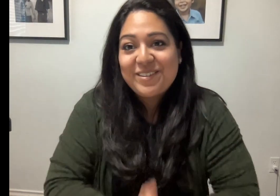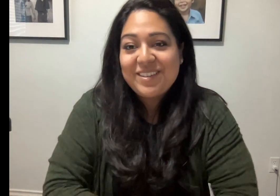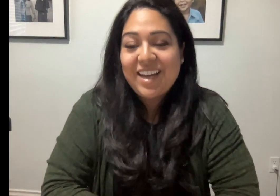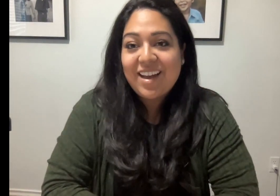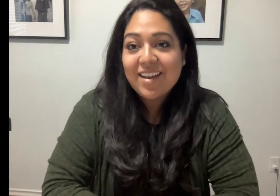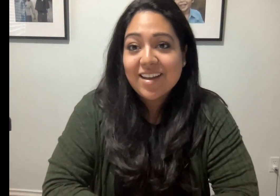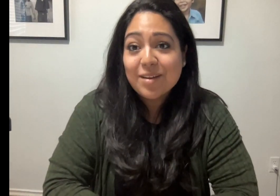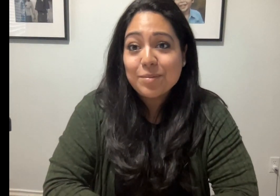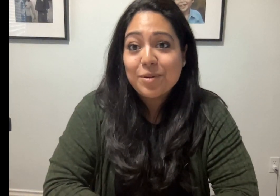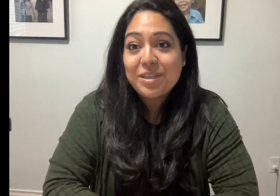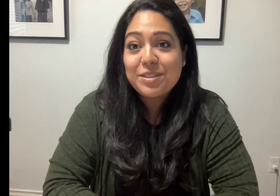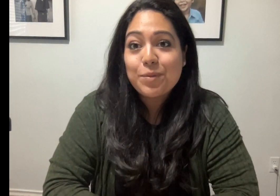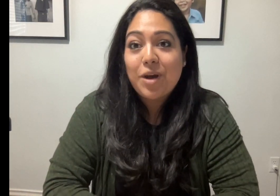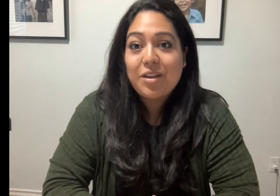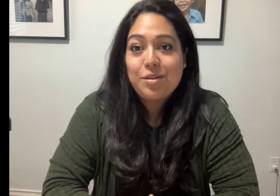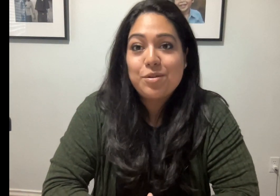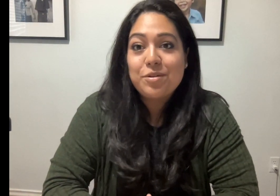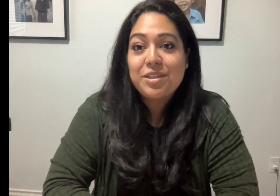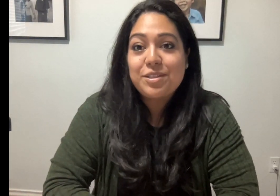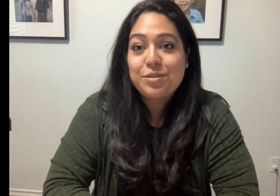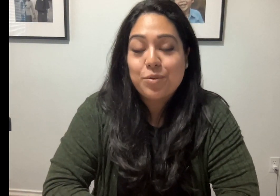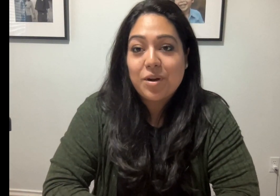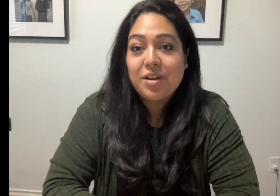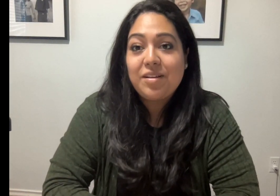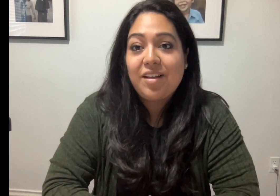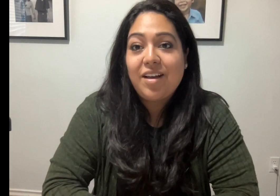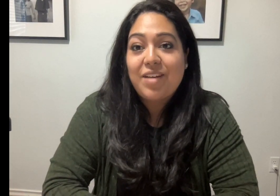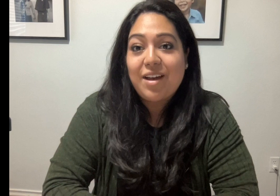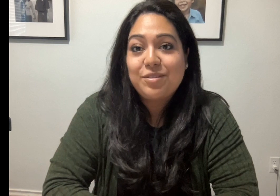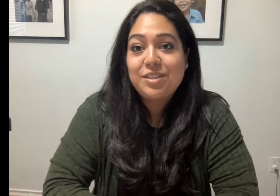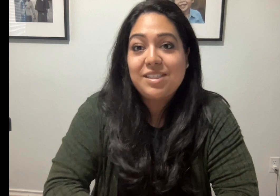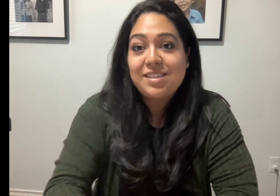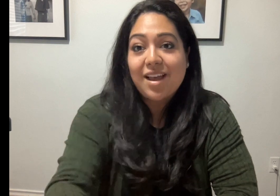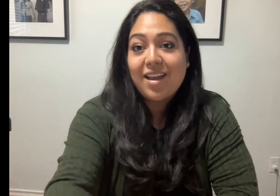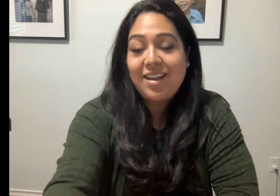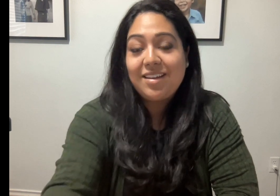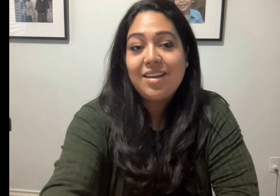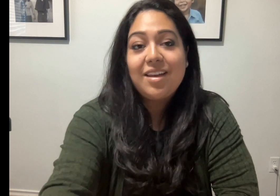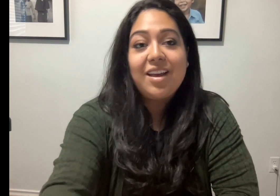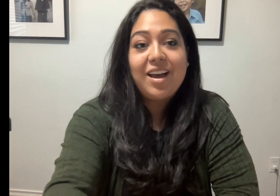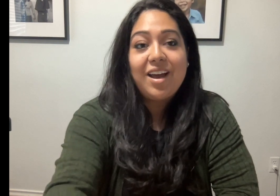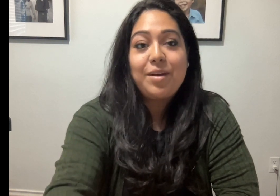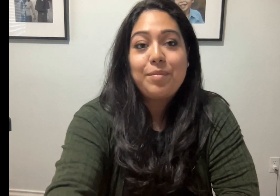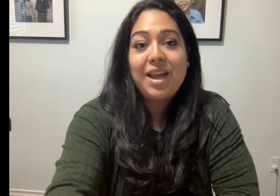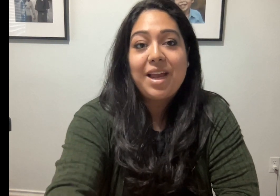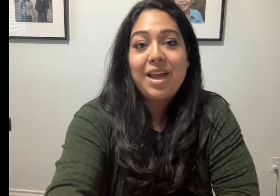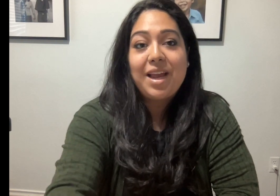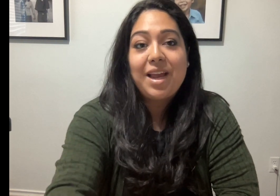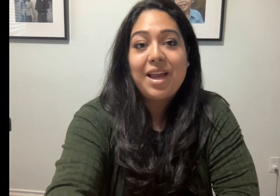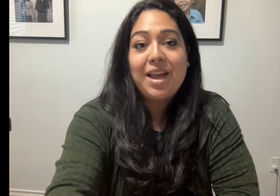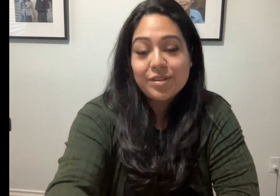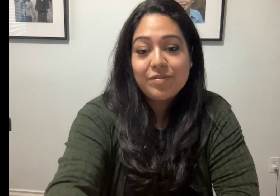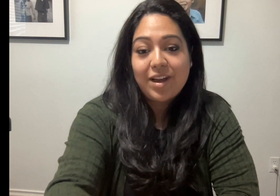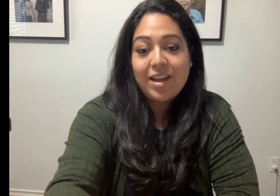Hello, I am going to walk you through a tutorial of how to sign I Need You to